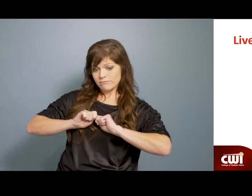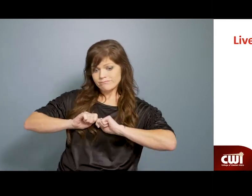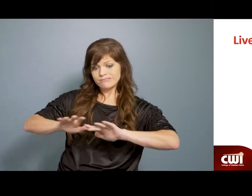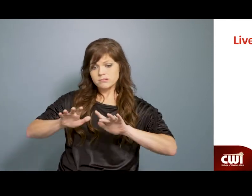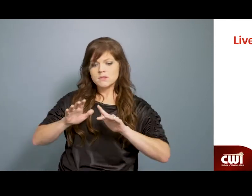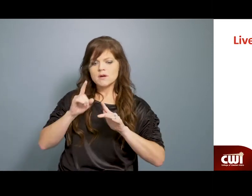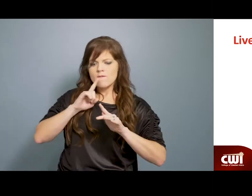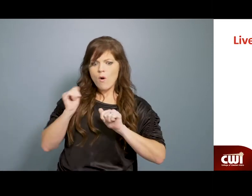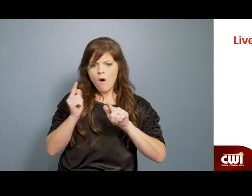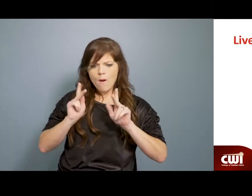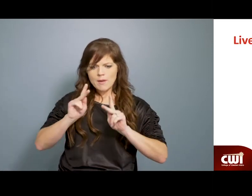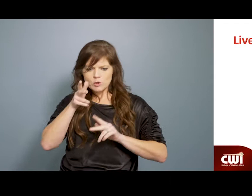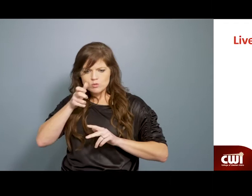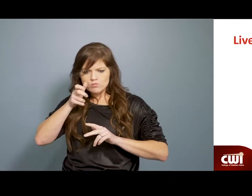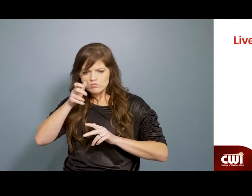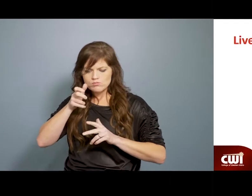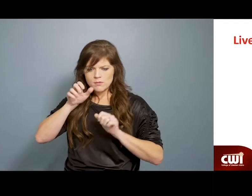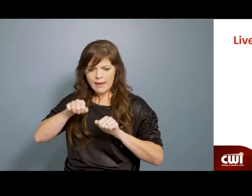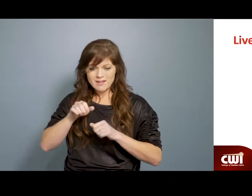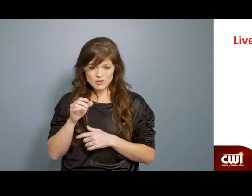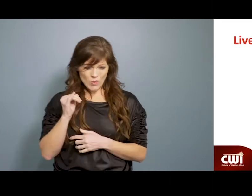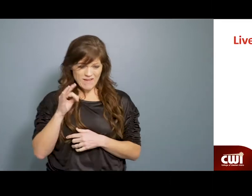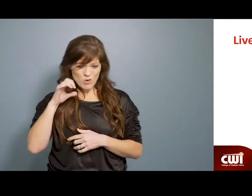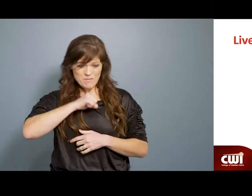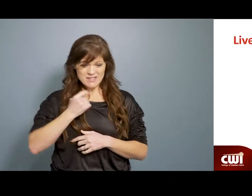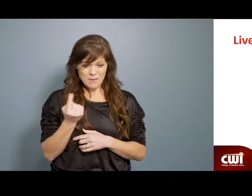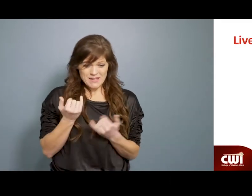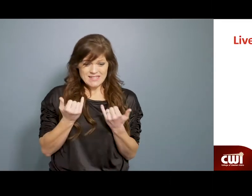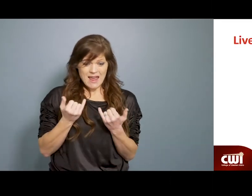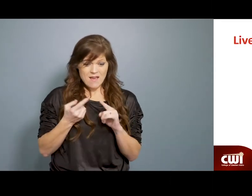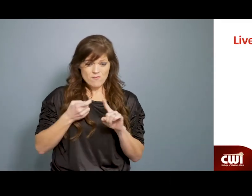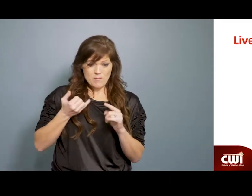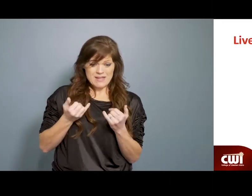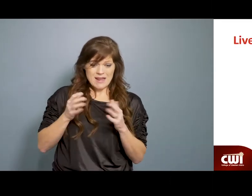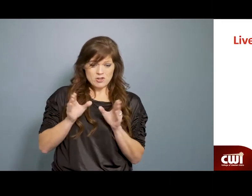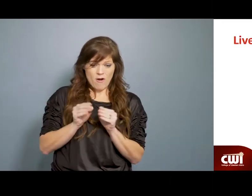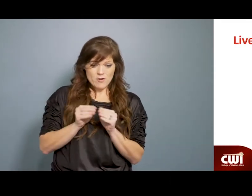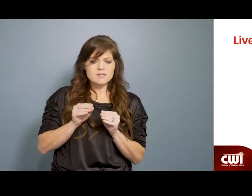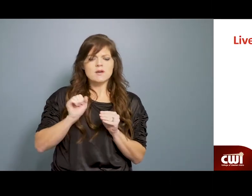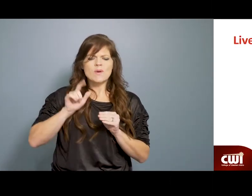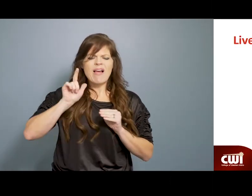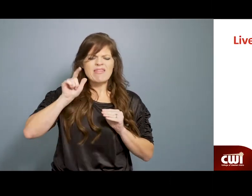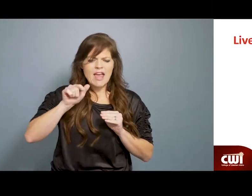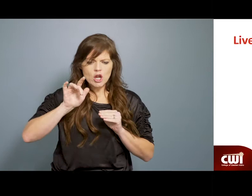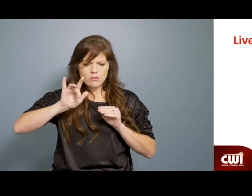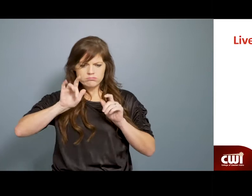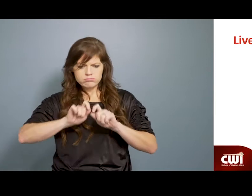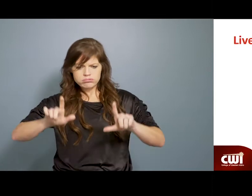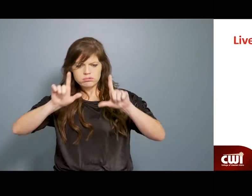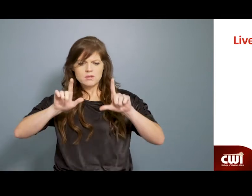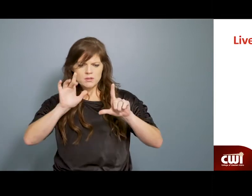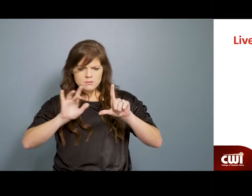published. So if you happen to miss something, didn't get a note down, or wanted to hear again maybe something that was said, there will be an opportunity to